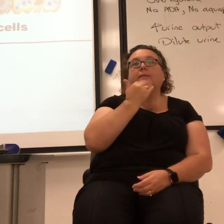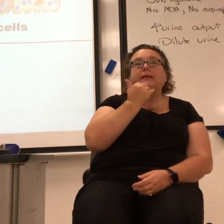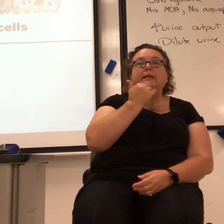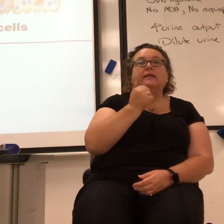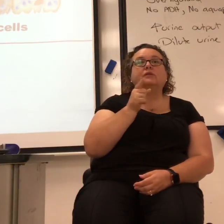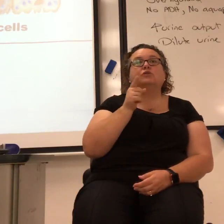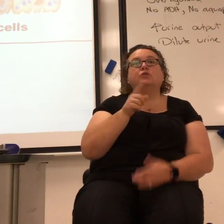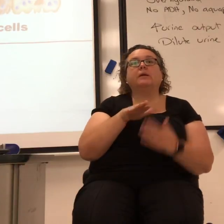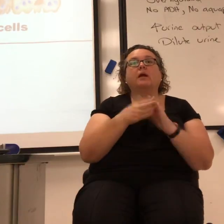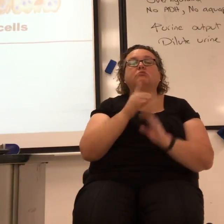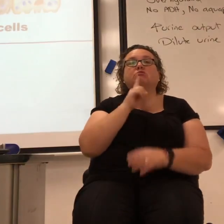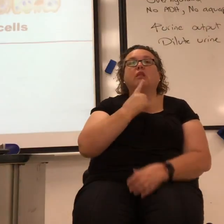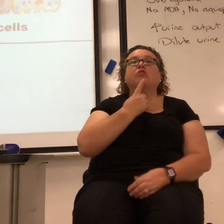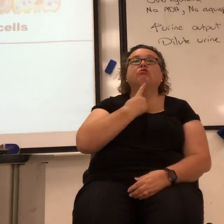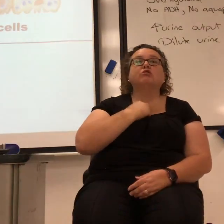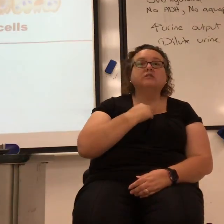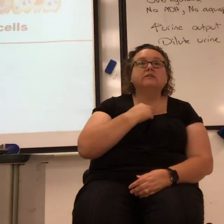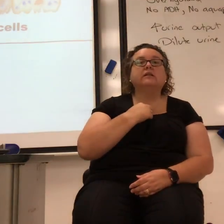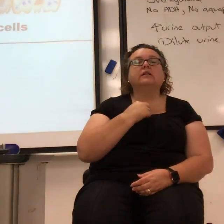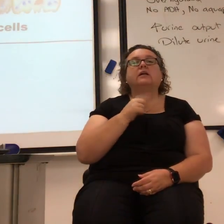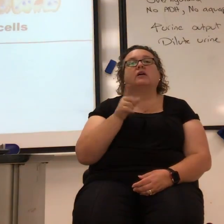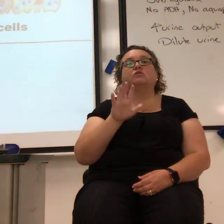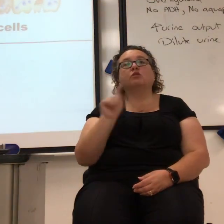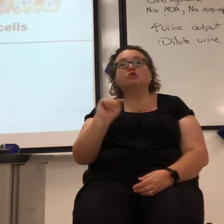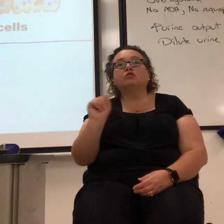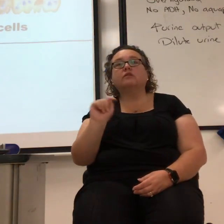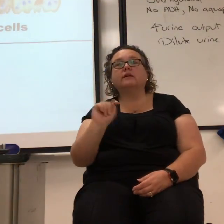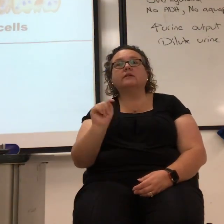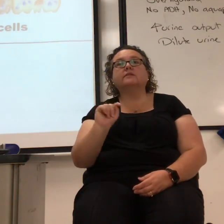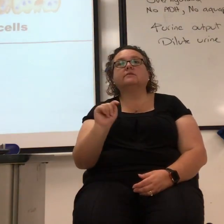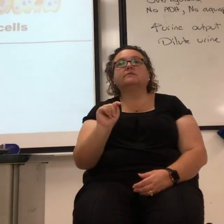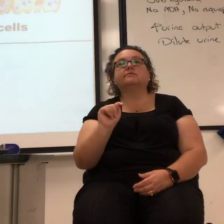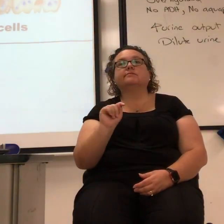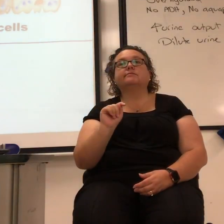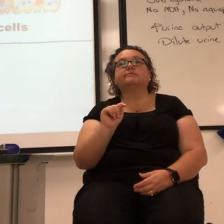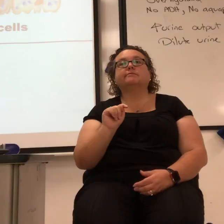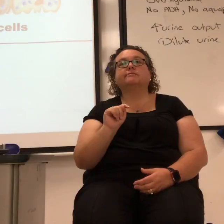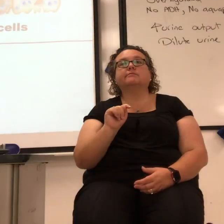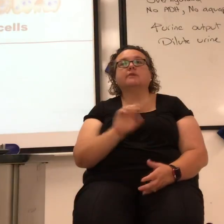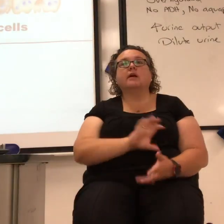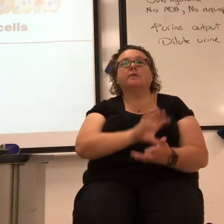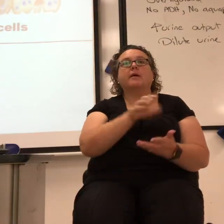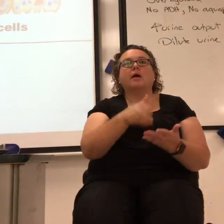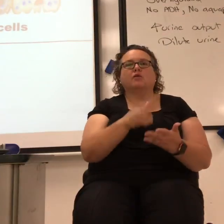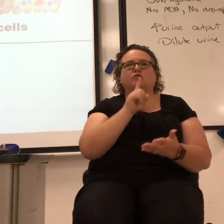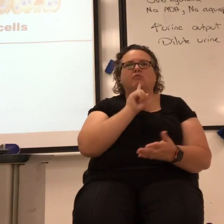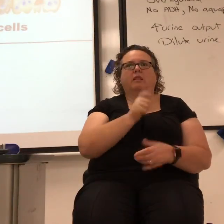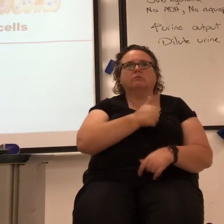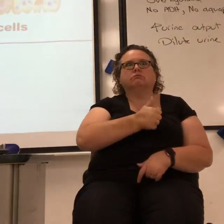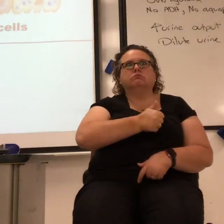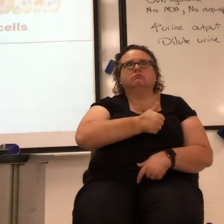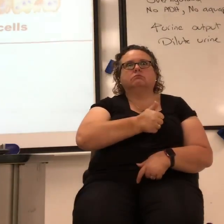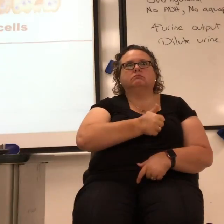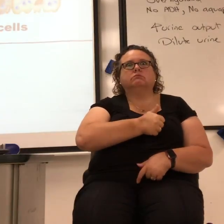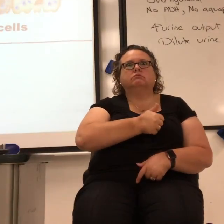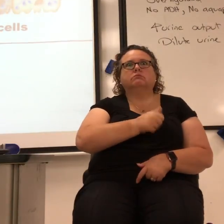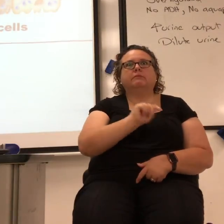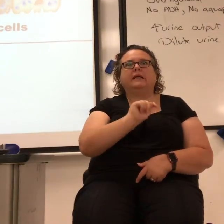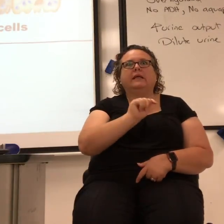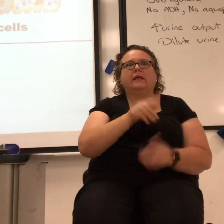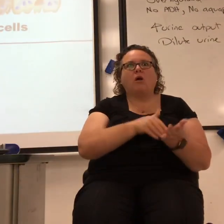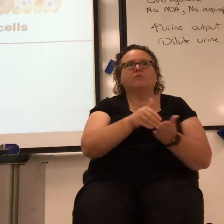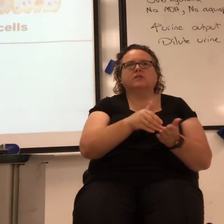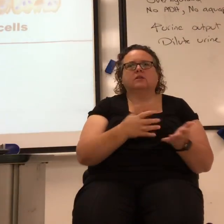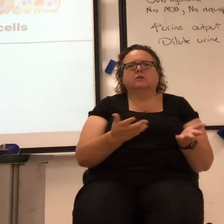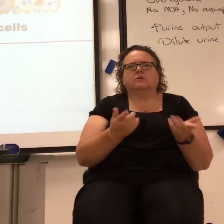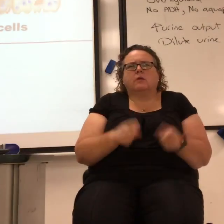you get really thirsty and your urine output is, you pee a lot. Yeah. Well, that's